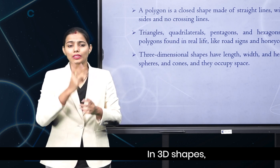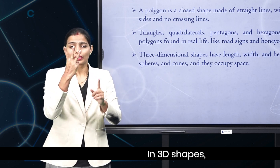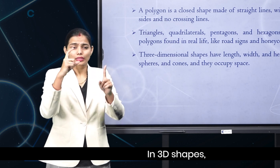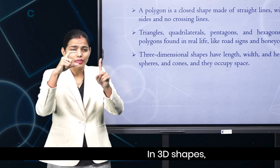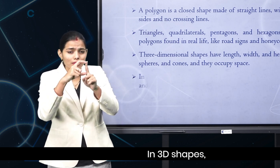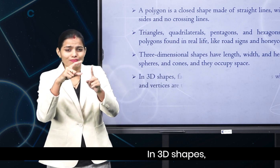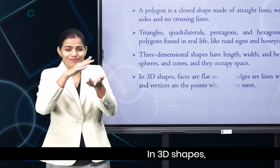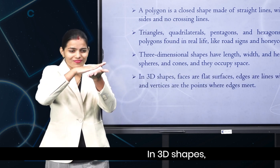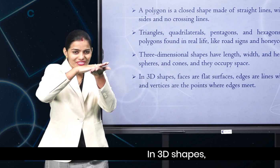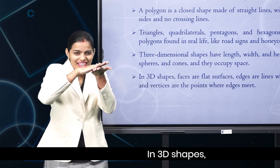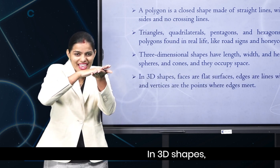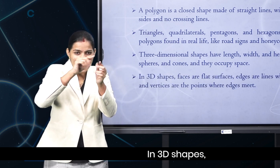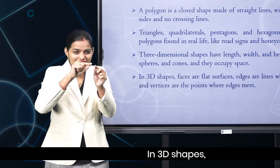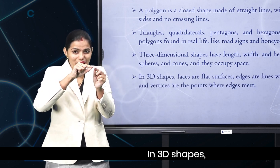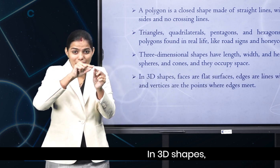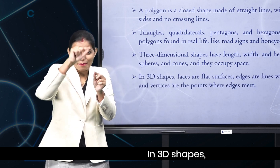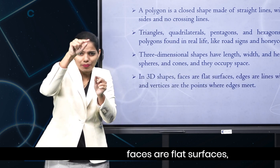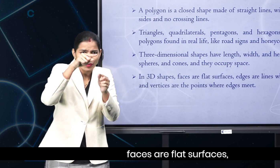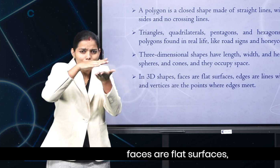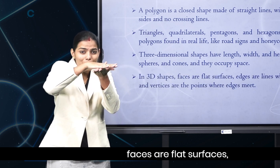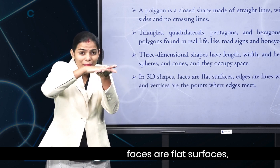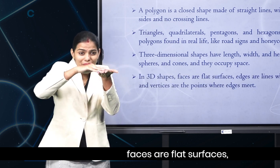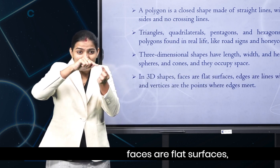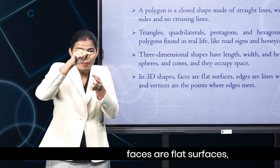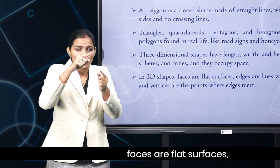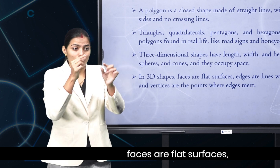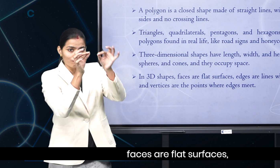In 3D shapes, faces are flat surfaces,